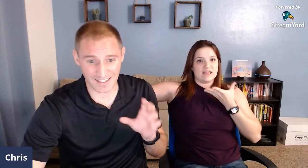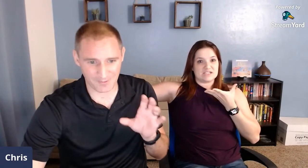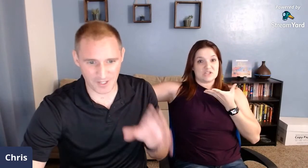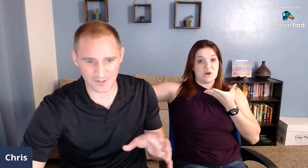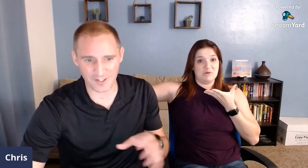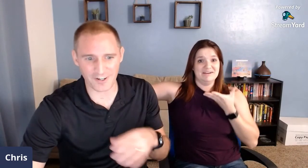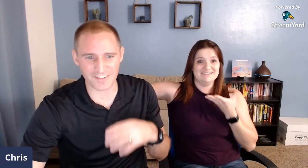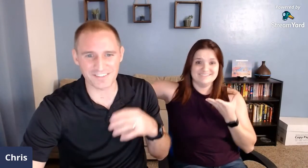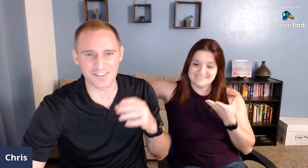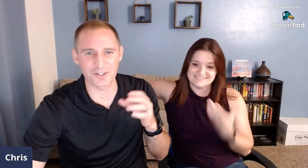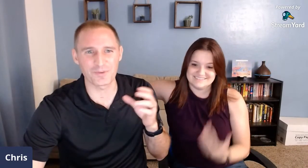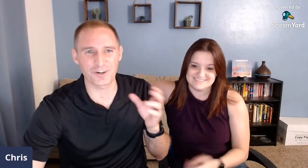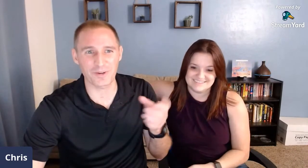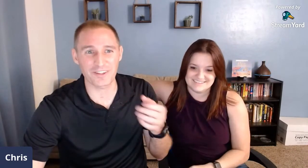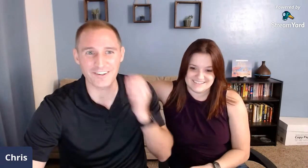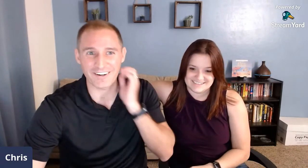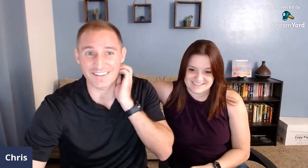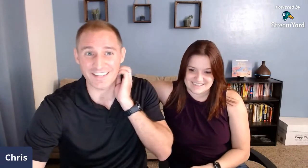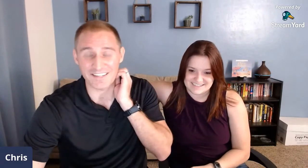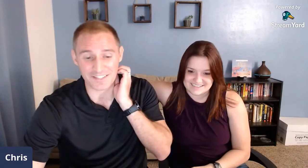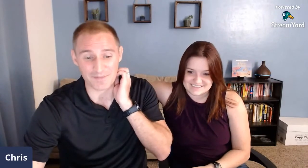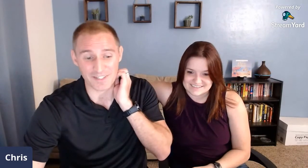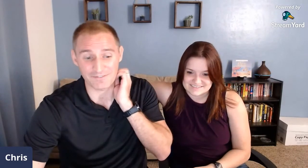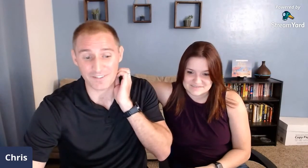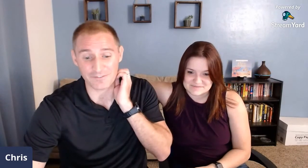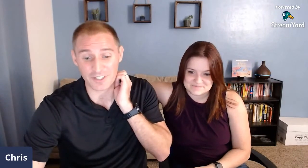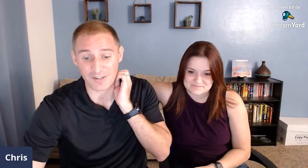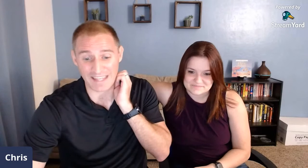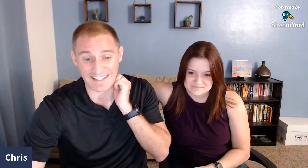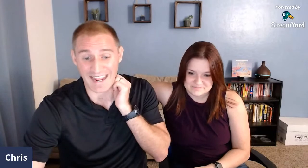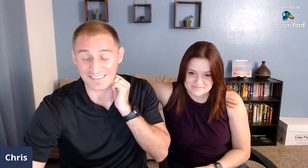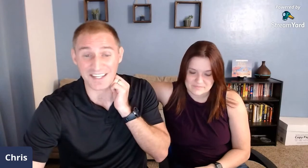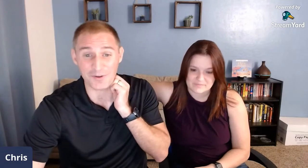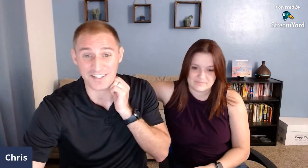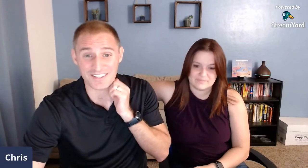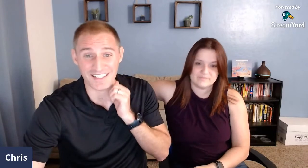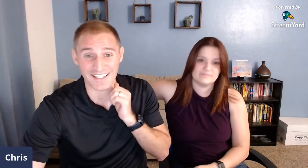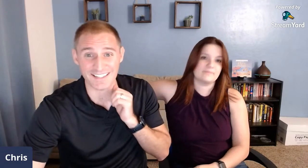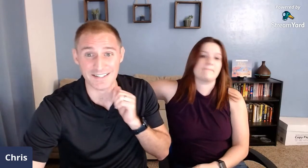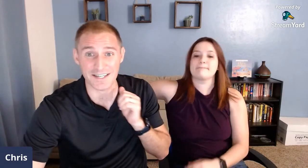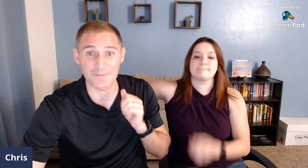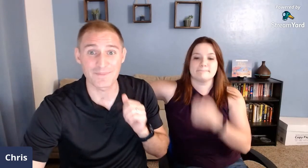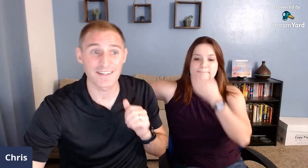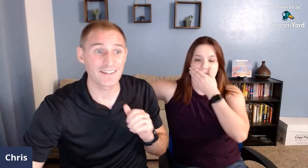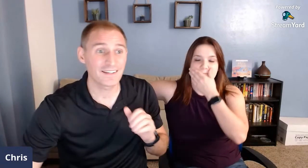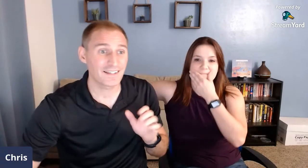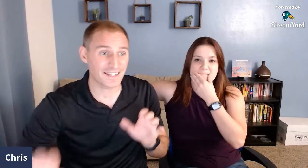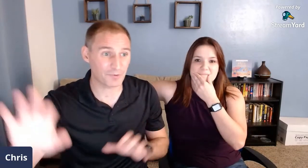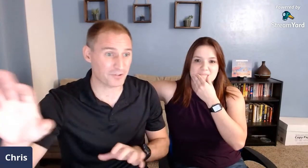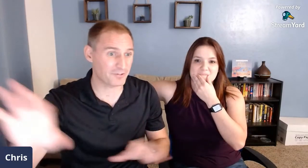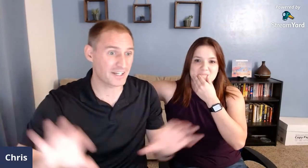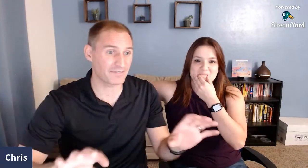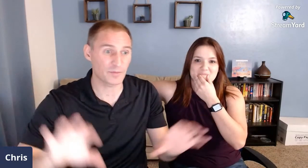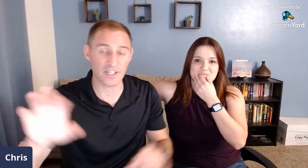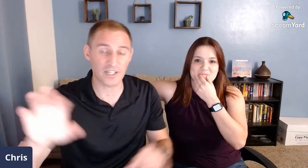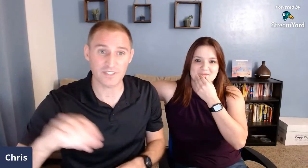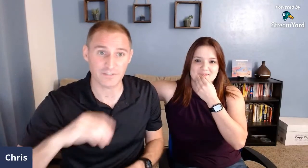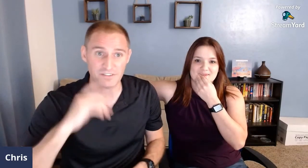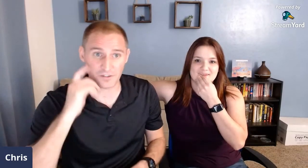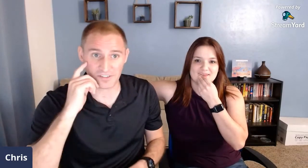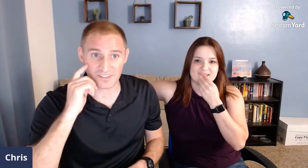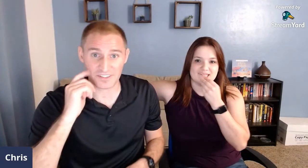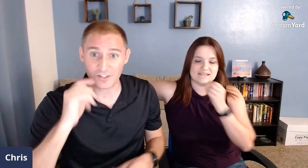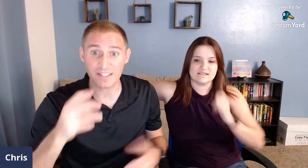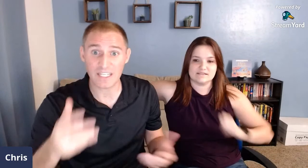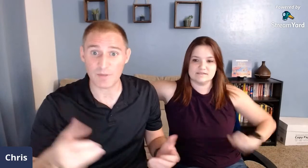earlier, whether you're on the Zoom or whether you're on the live stream, feel free to go ahead and ask that question again. Again, we're reading from a couple